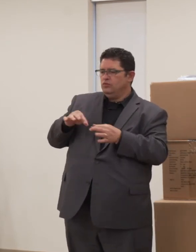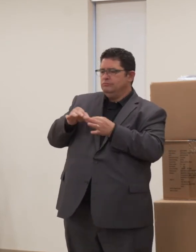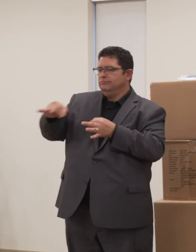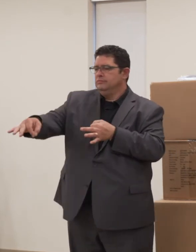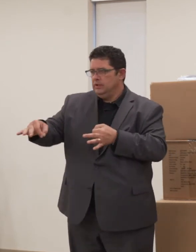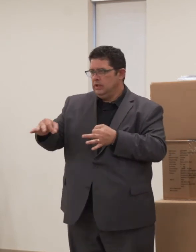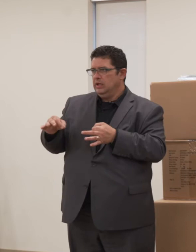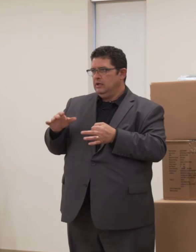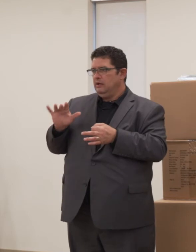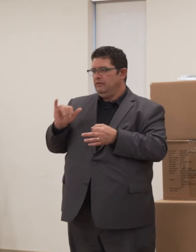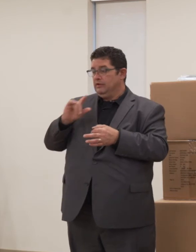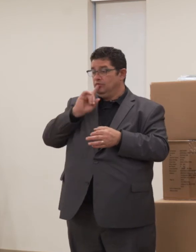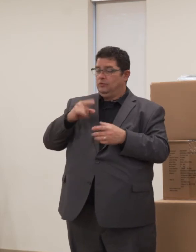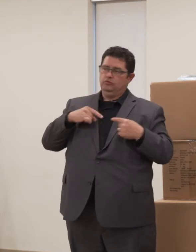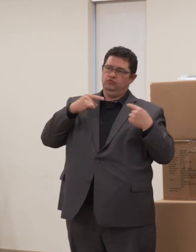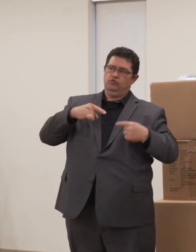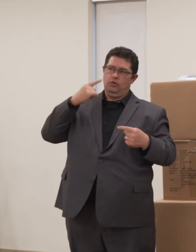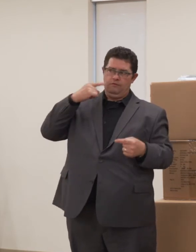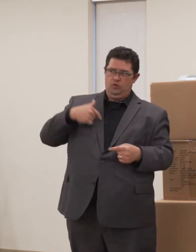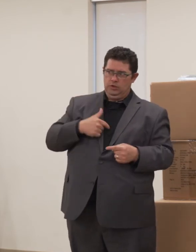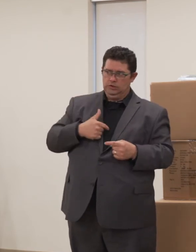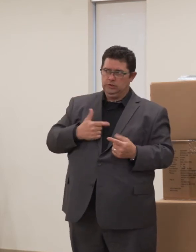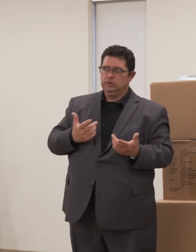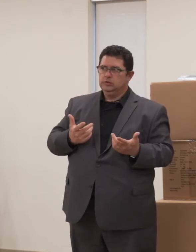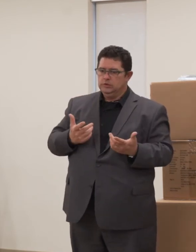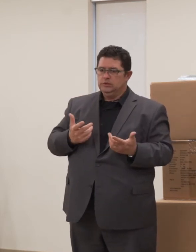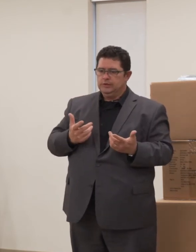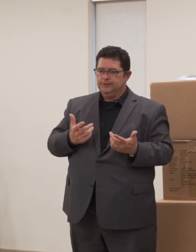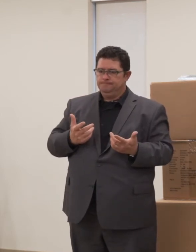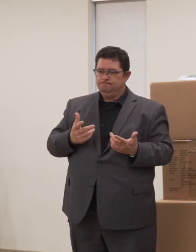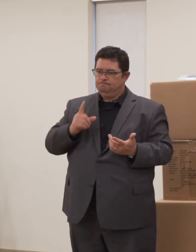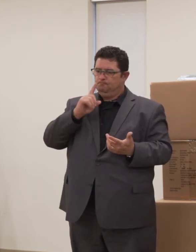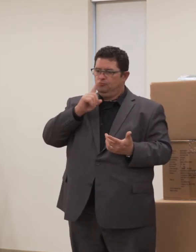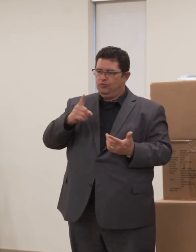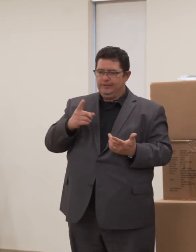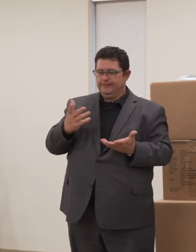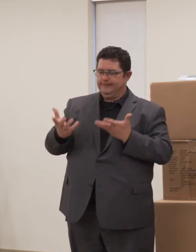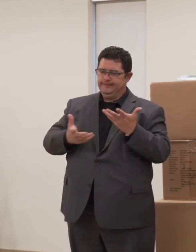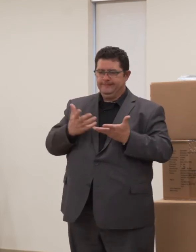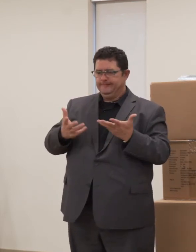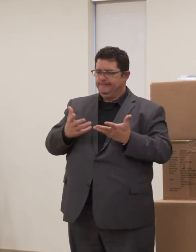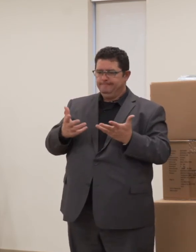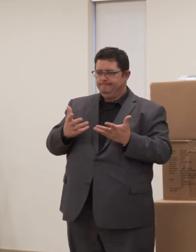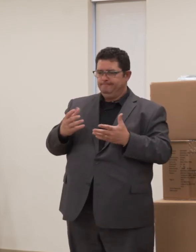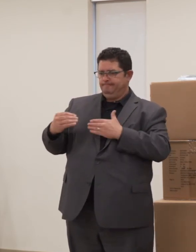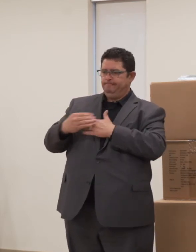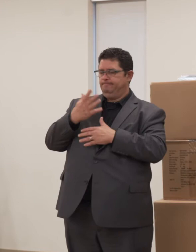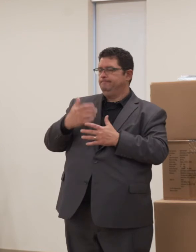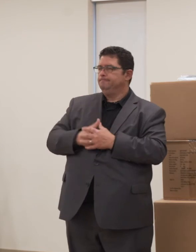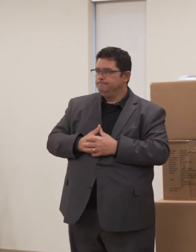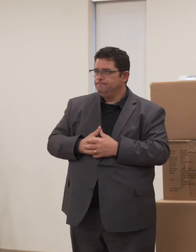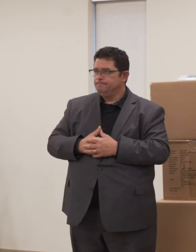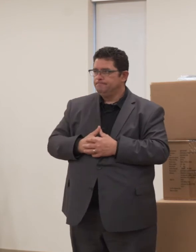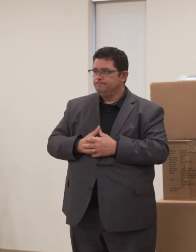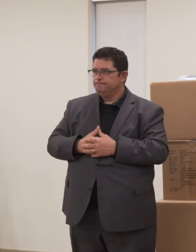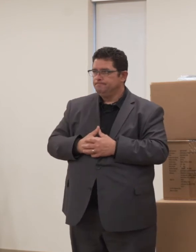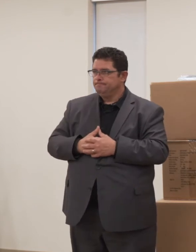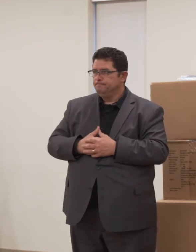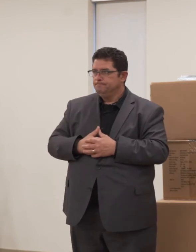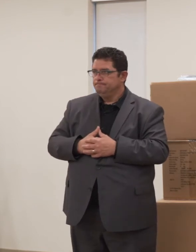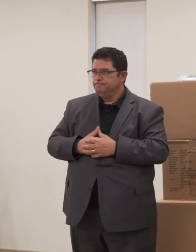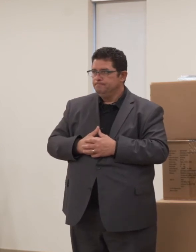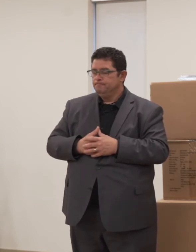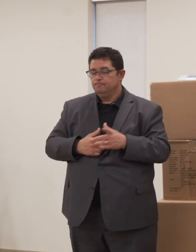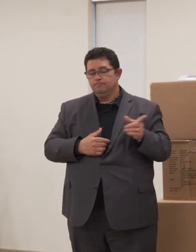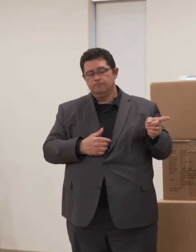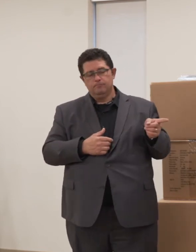are a real struggle for us and really inhibit our response. With the